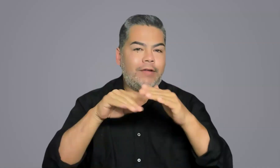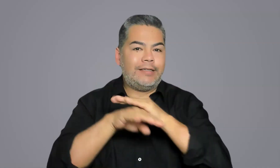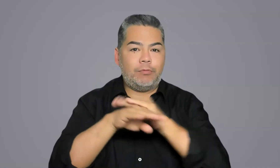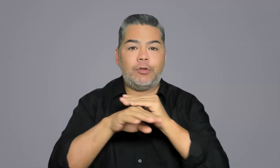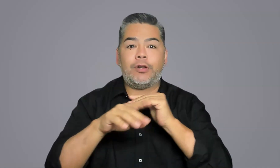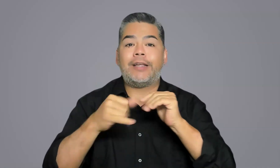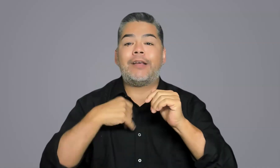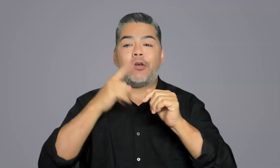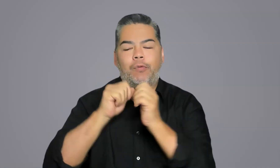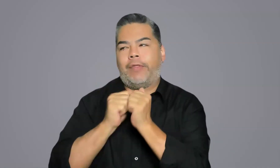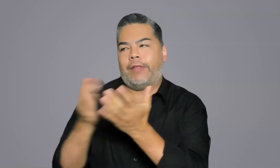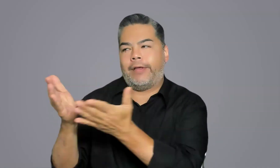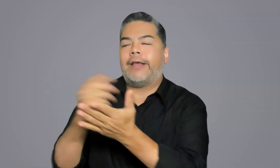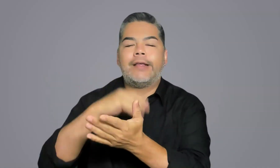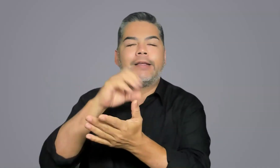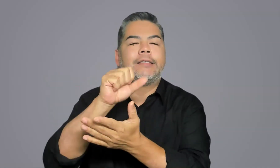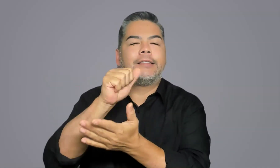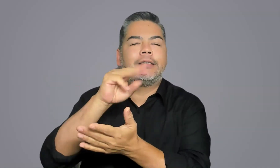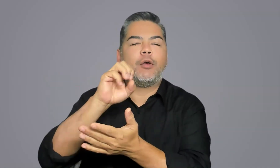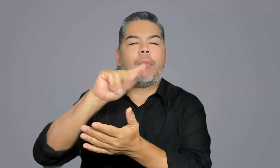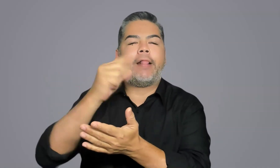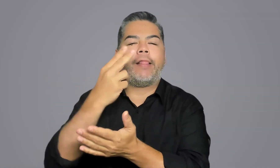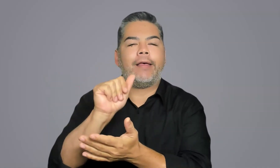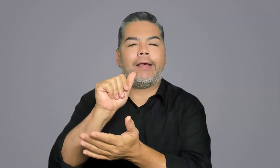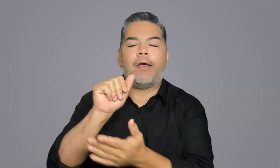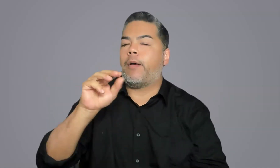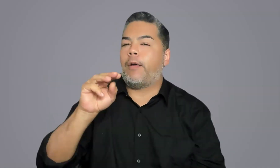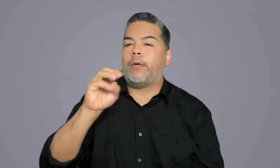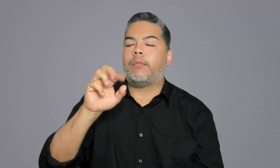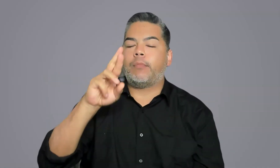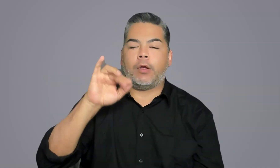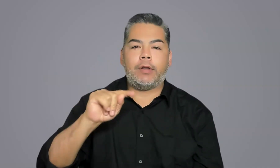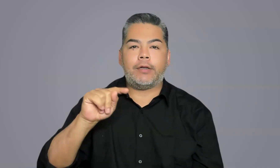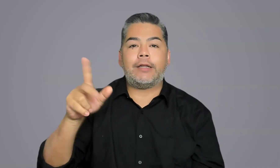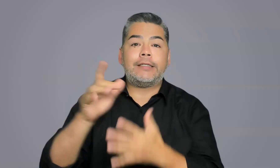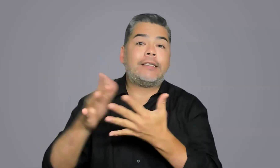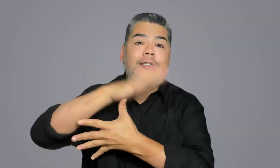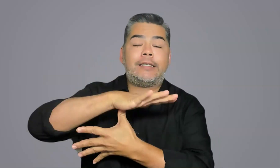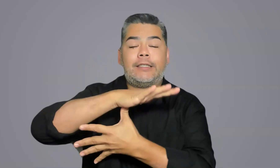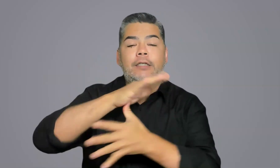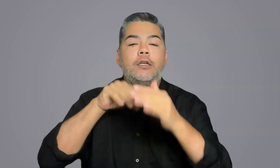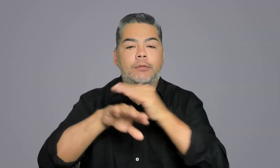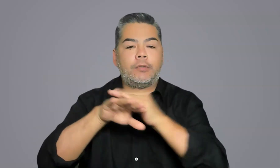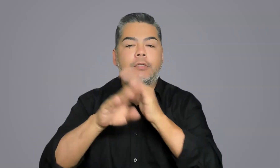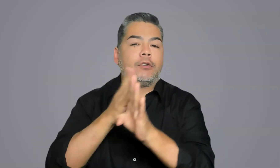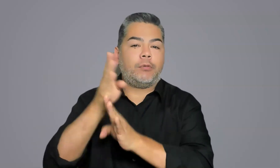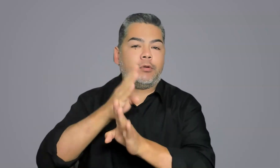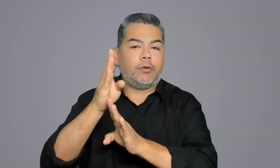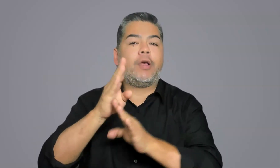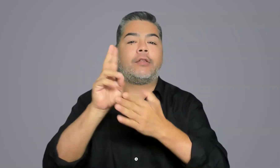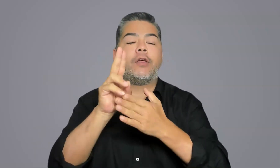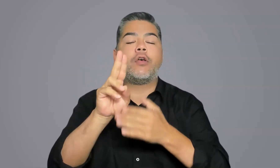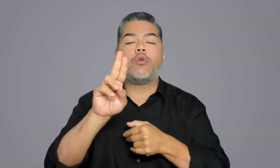Merritt. Samantha Merritt is a senior accessibility specialist at the UK Ministry of Justice with a